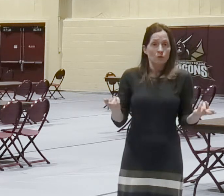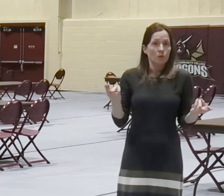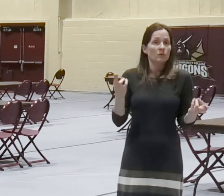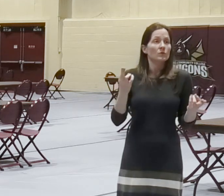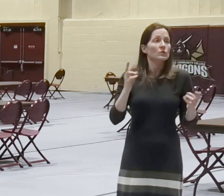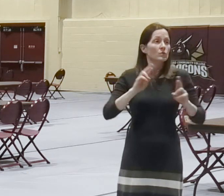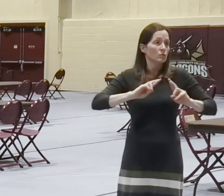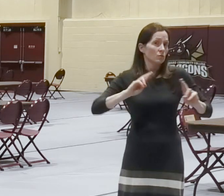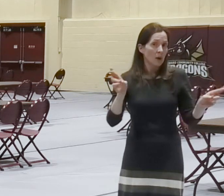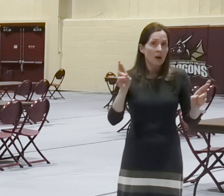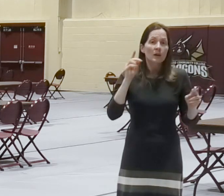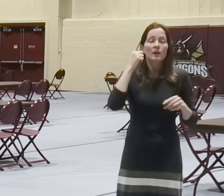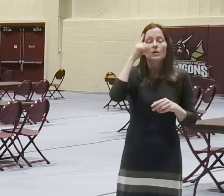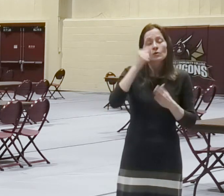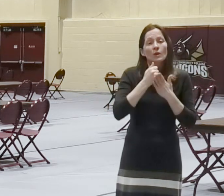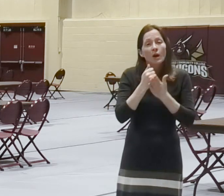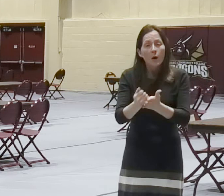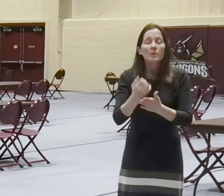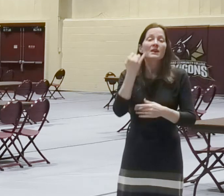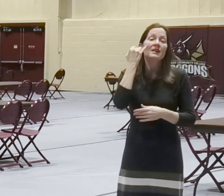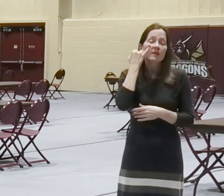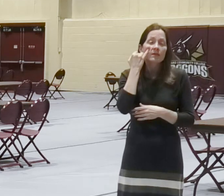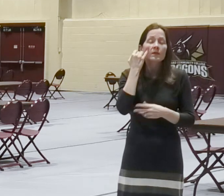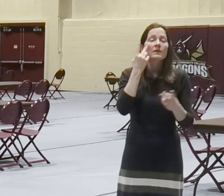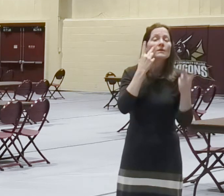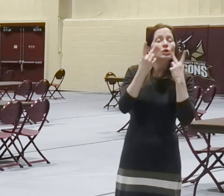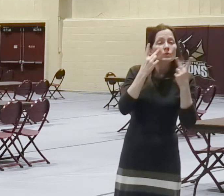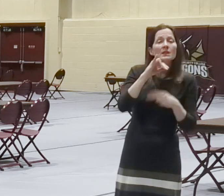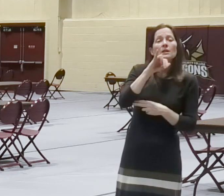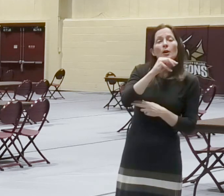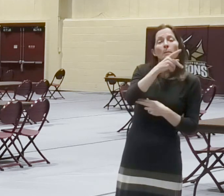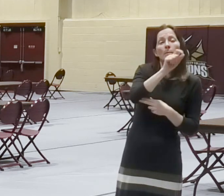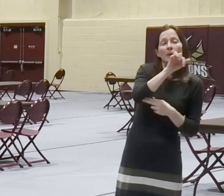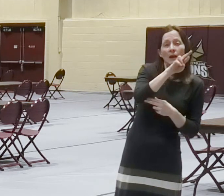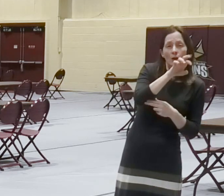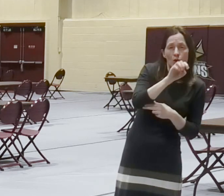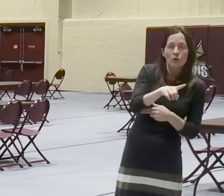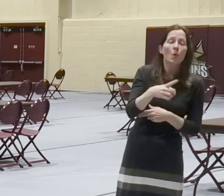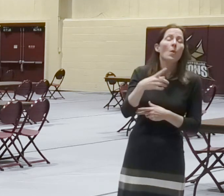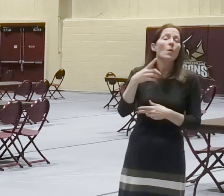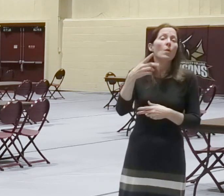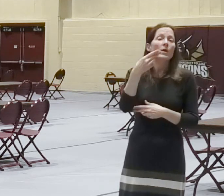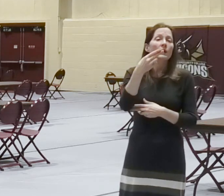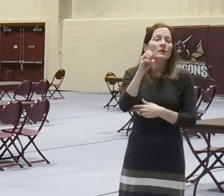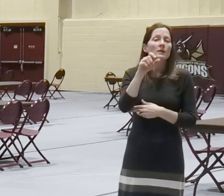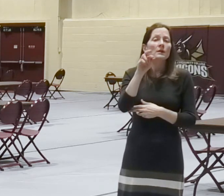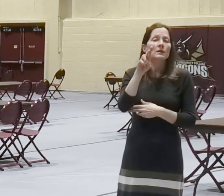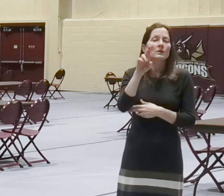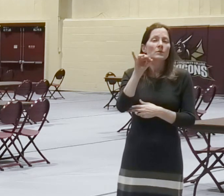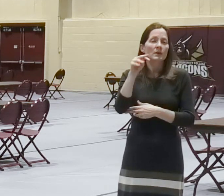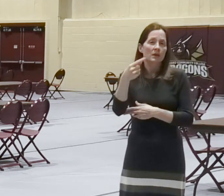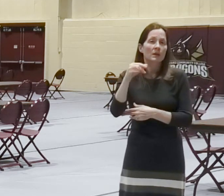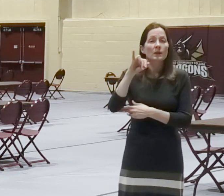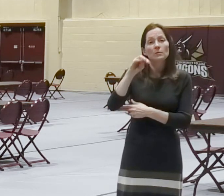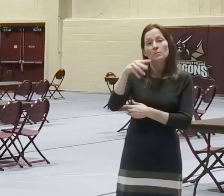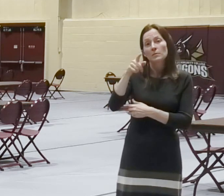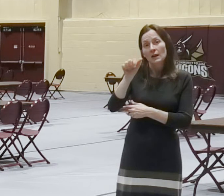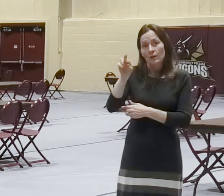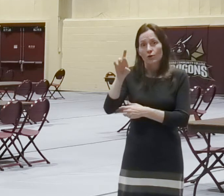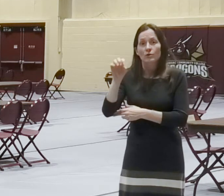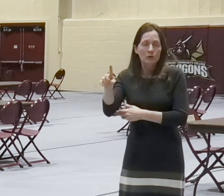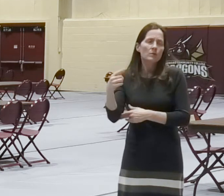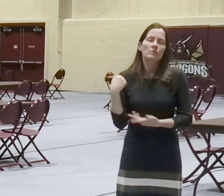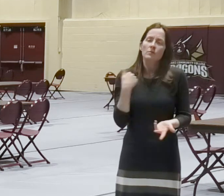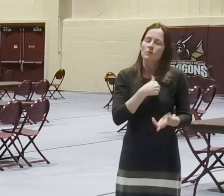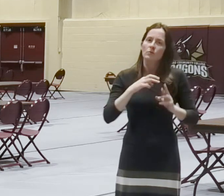visually and hearing impaired. We stand ready and accessible to you to meet your